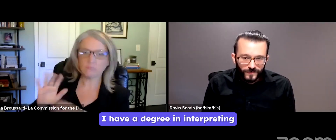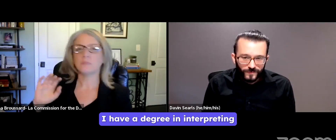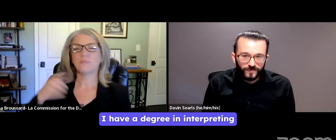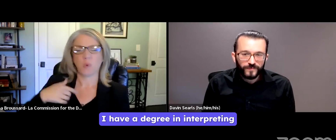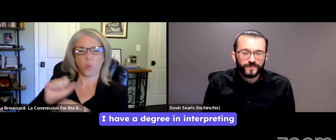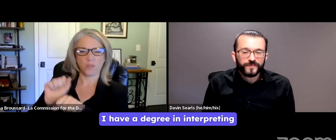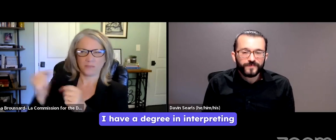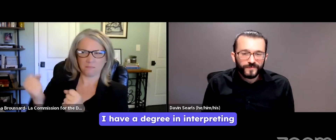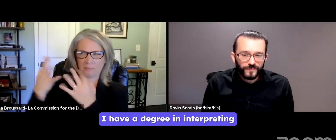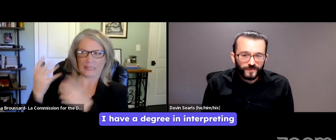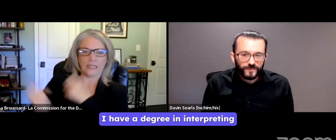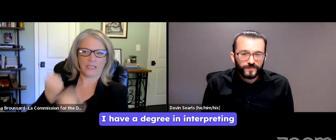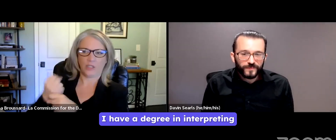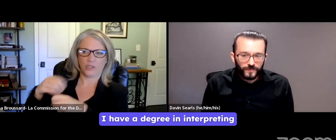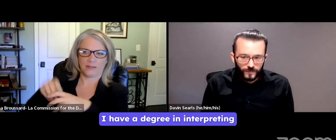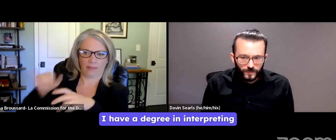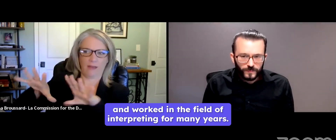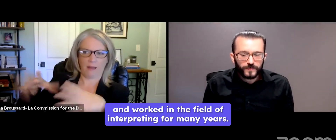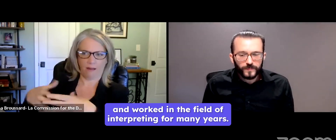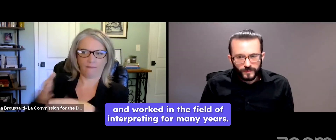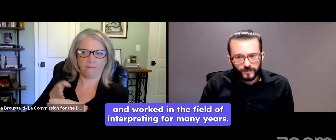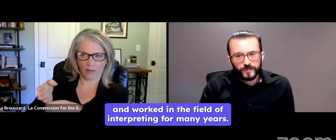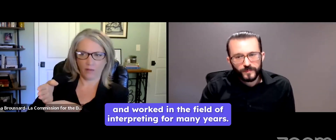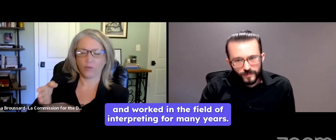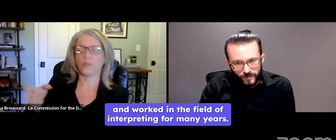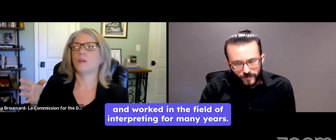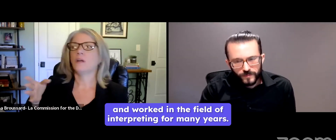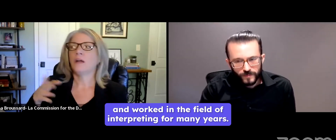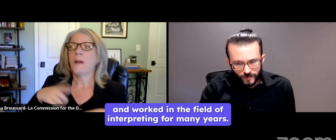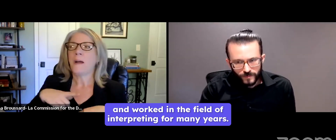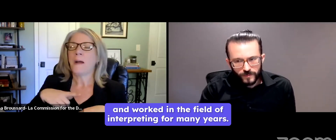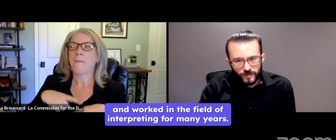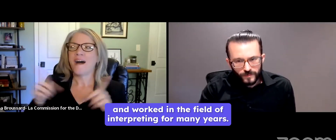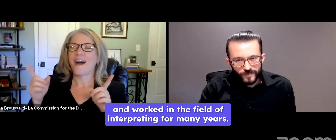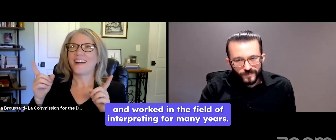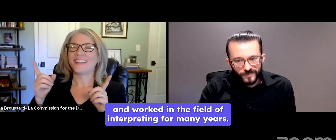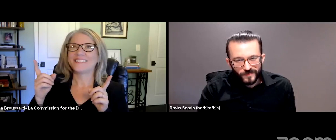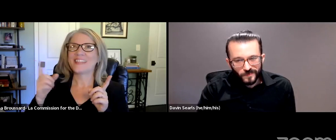have a degree in interpreting and worked in the field of interpreting for many years.